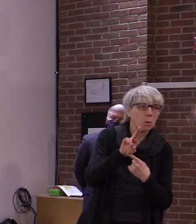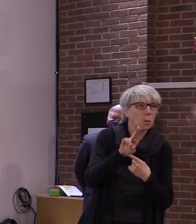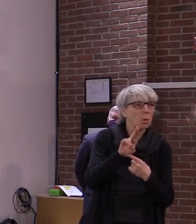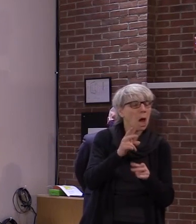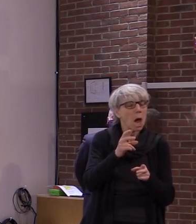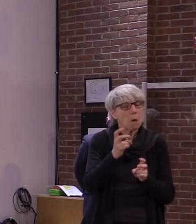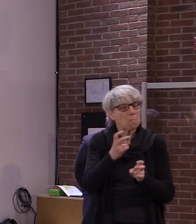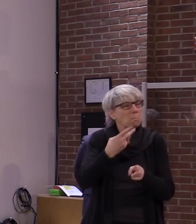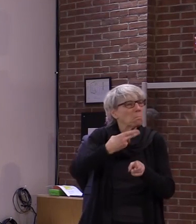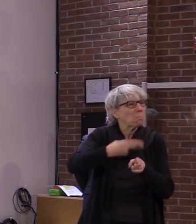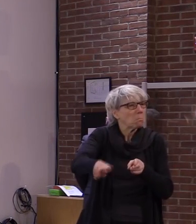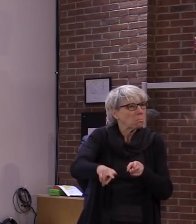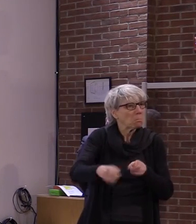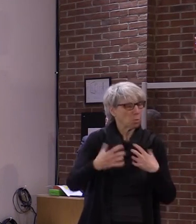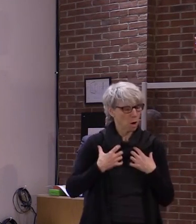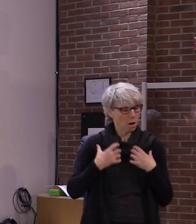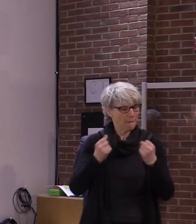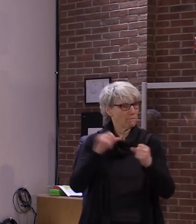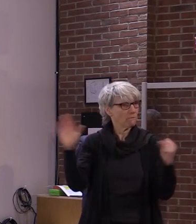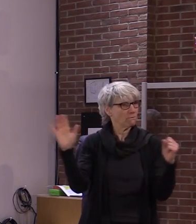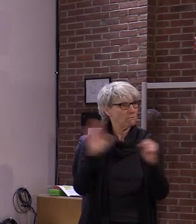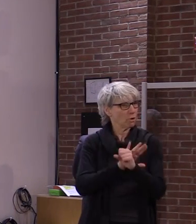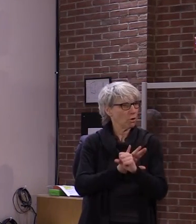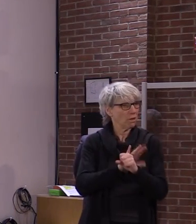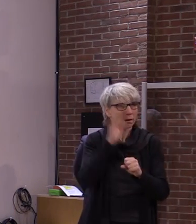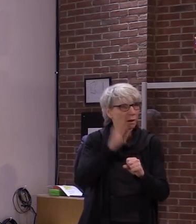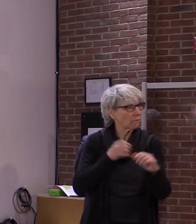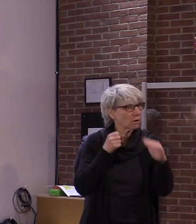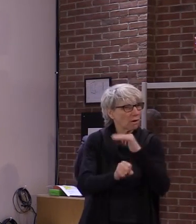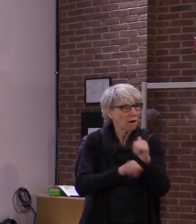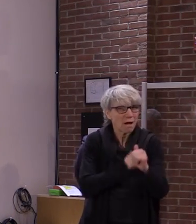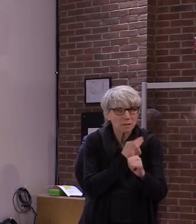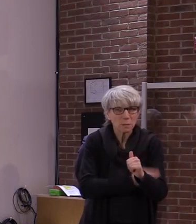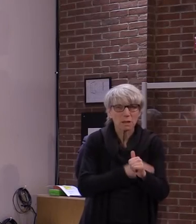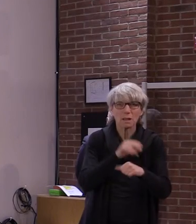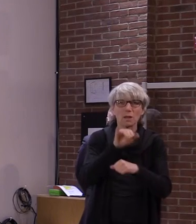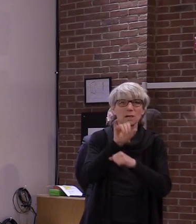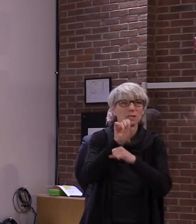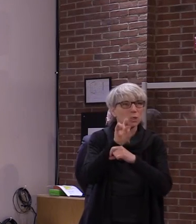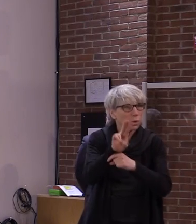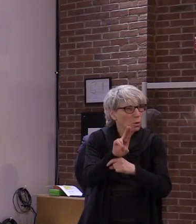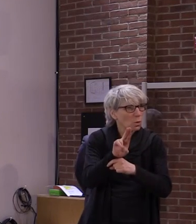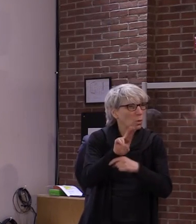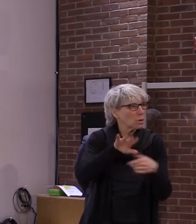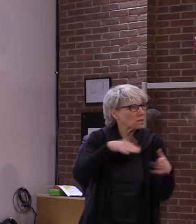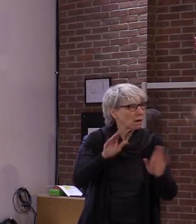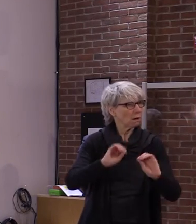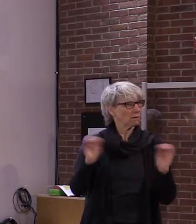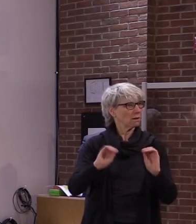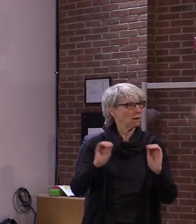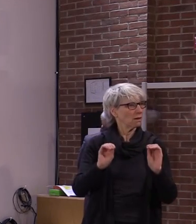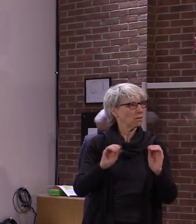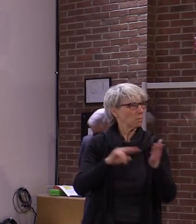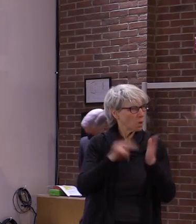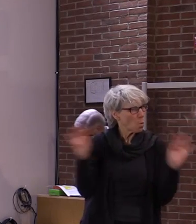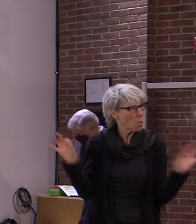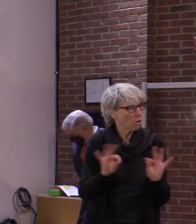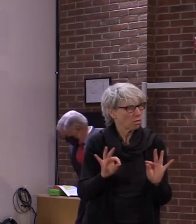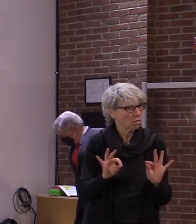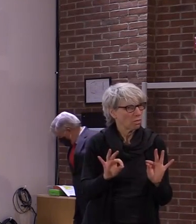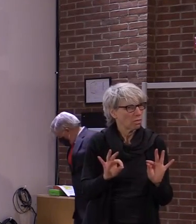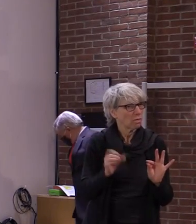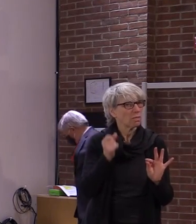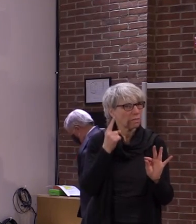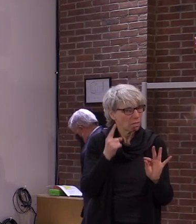In fact, this is the standard in what is most commonly used to assess the efficacy of other common